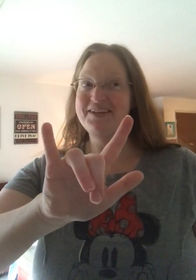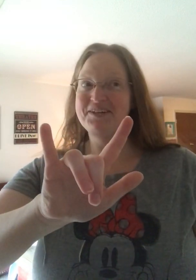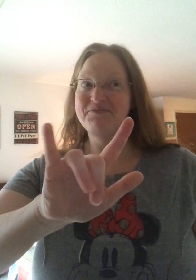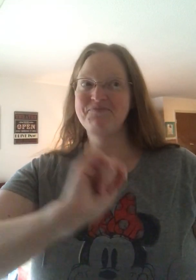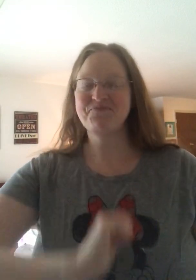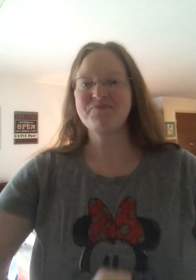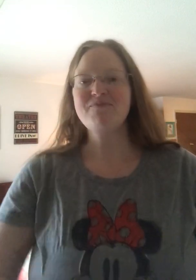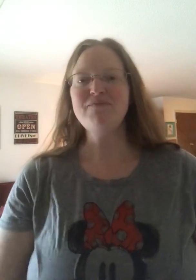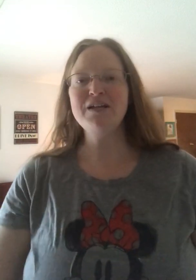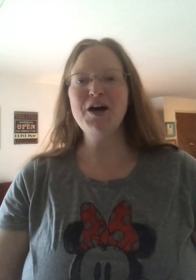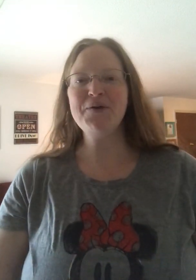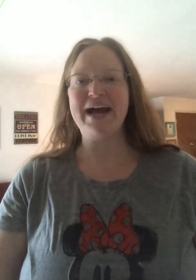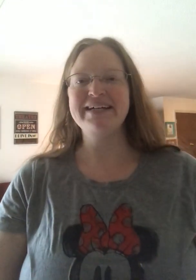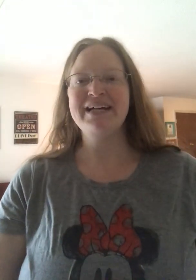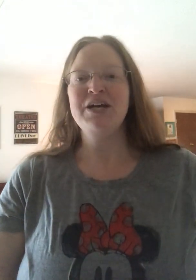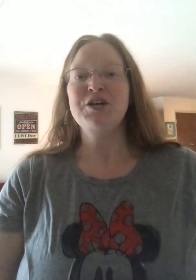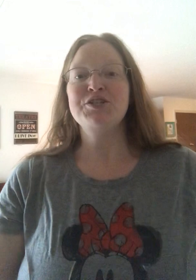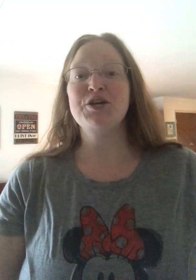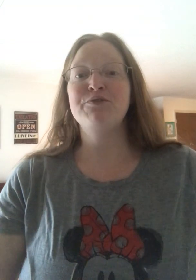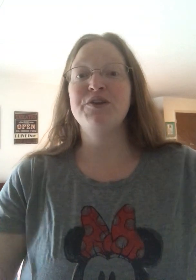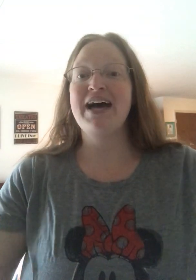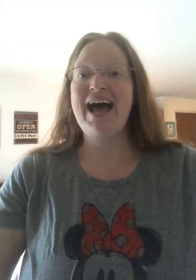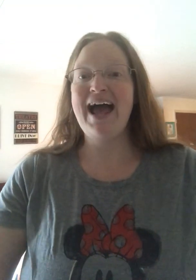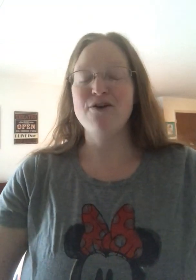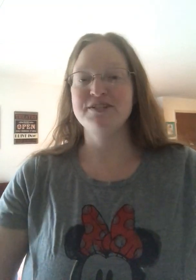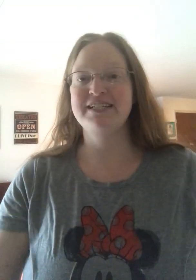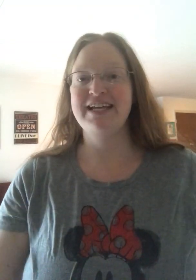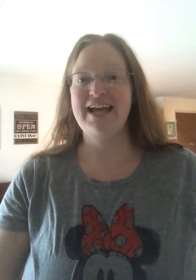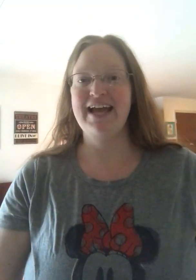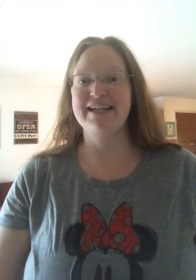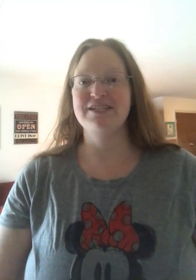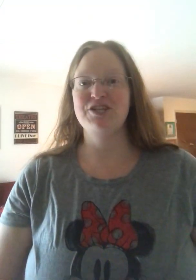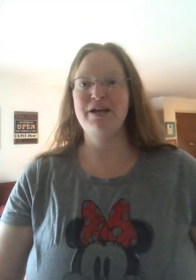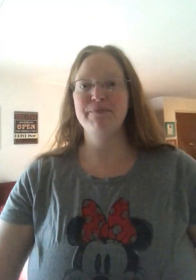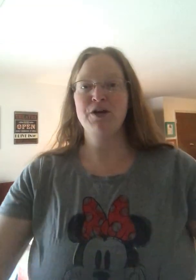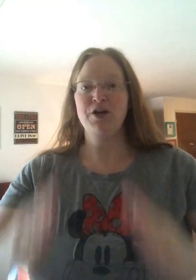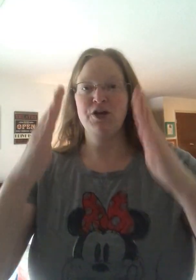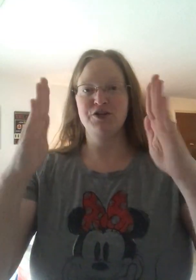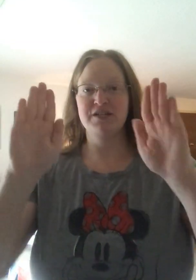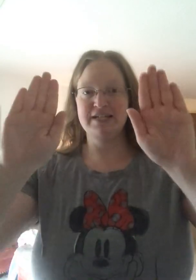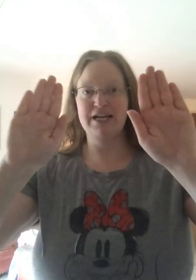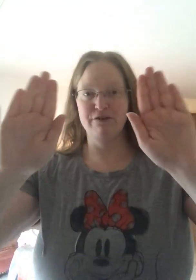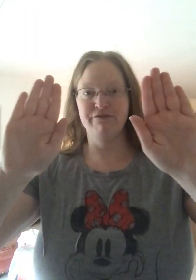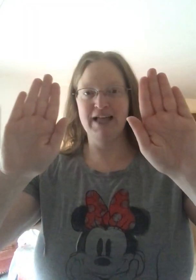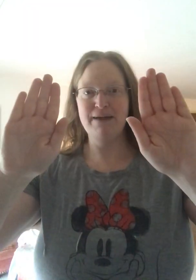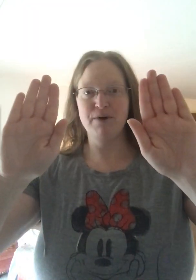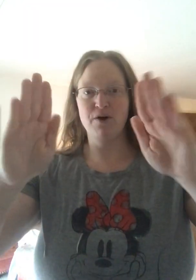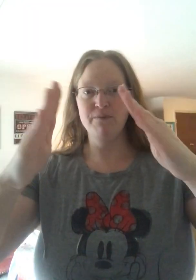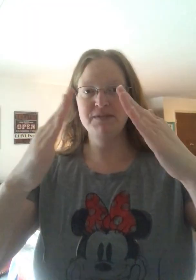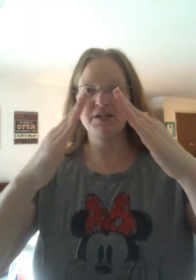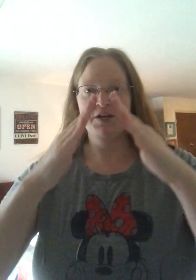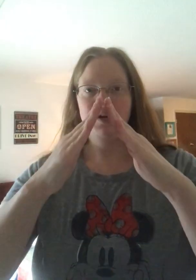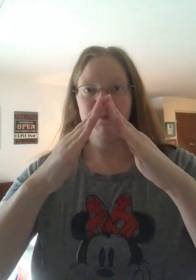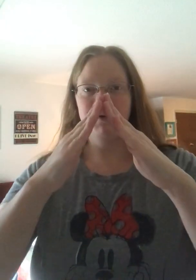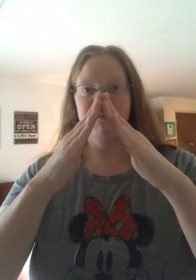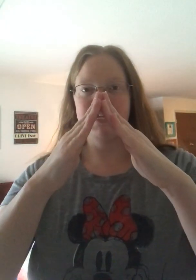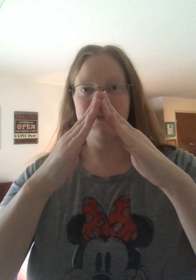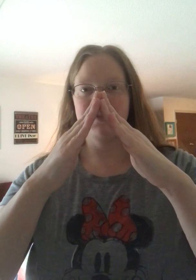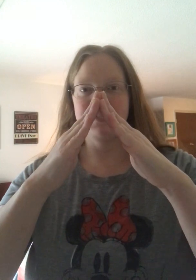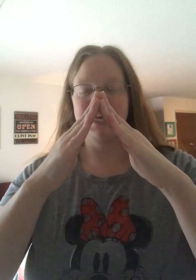you. Okay, so for the house hands shape, you're just going to take your flat palms, put them together just like